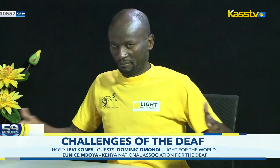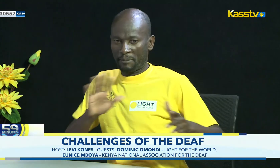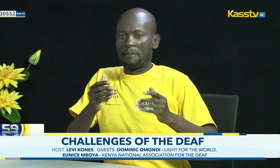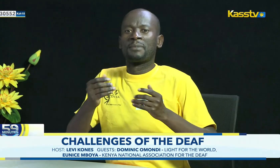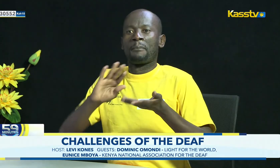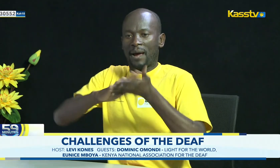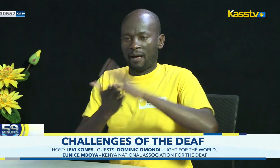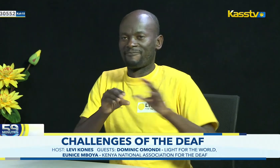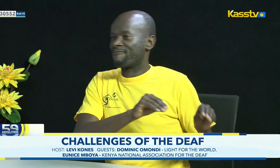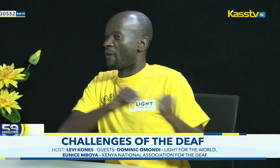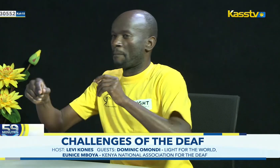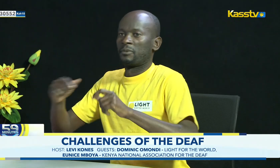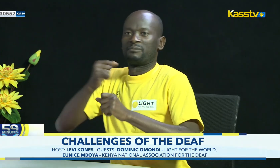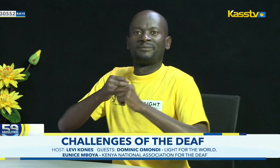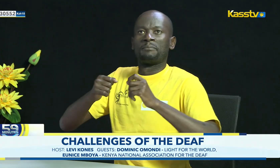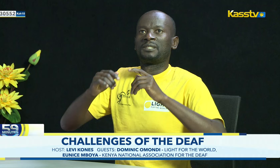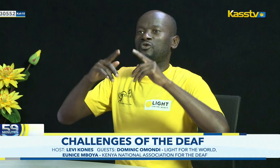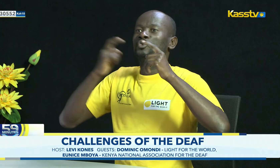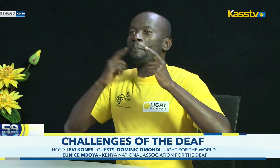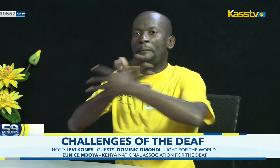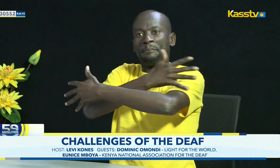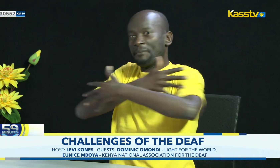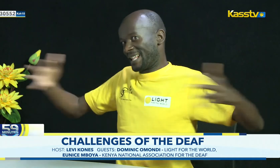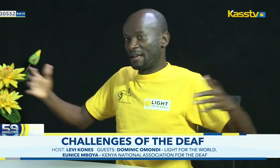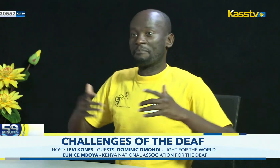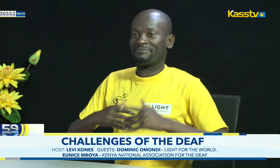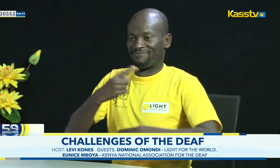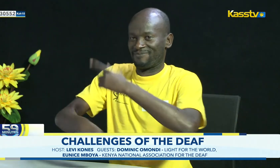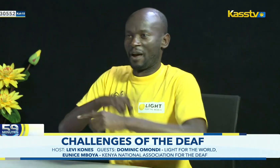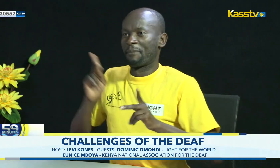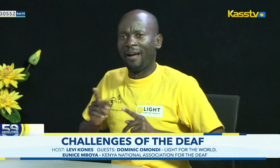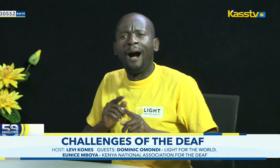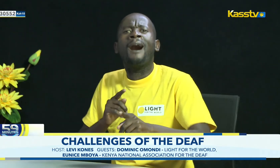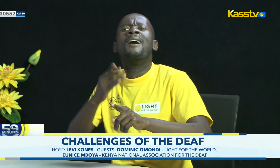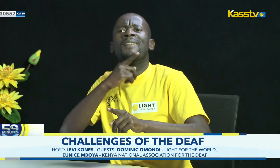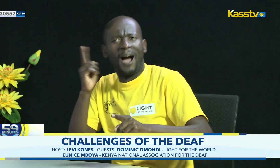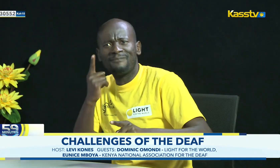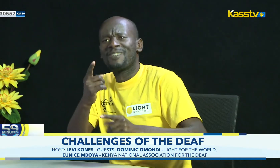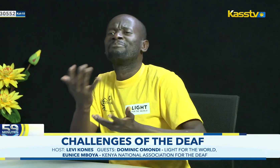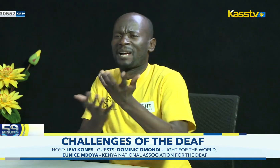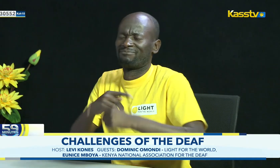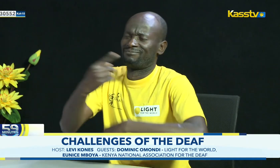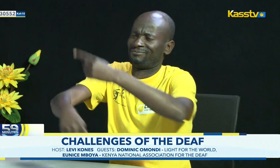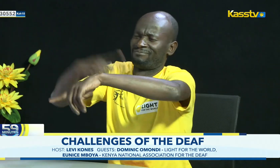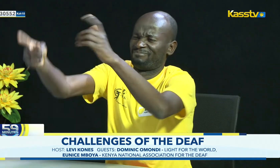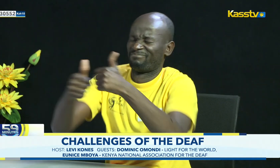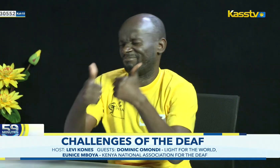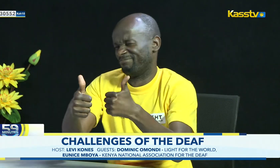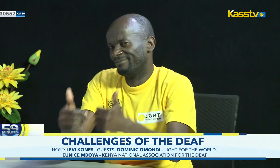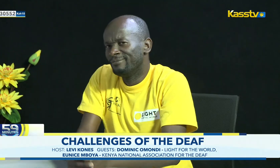skill so that you can grow up. For instance, business, we have Light for the World that can help out for that. And that can also create awareness